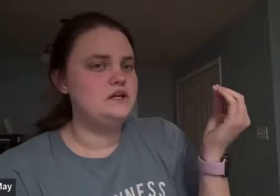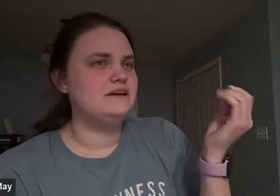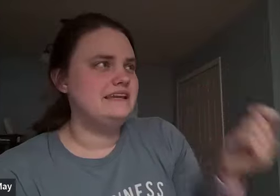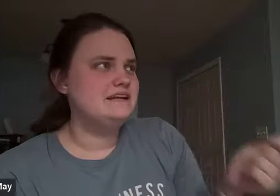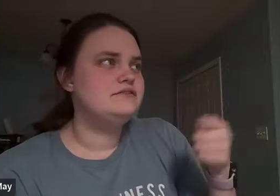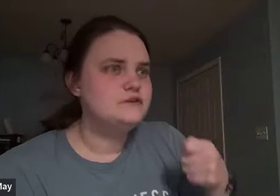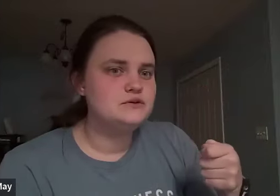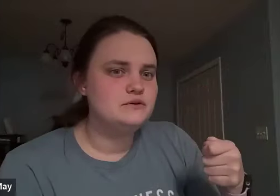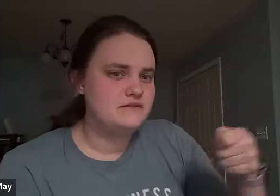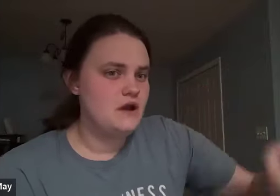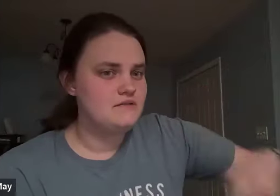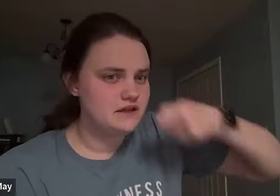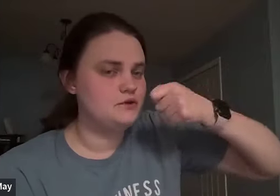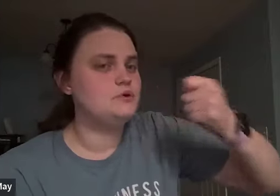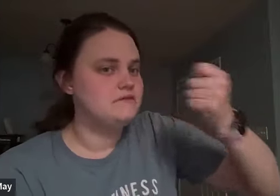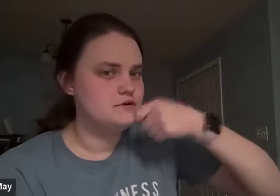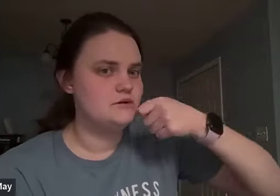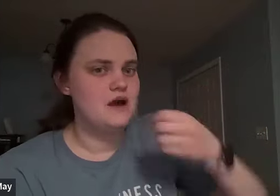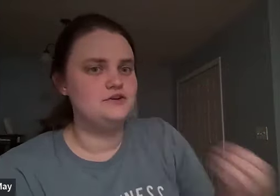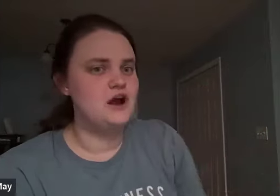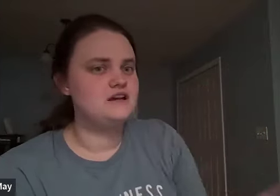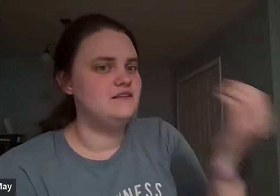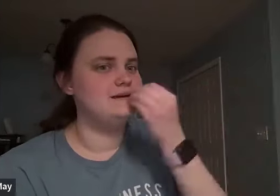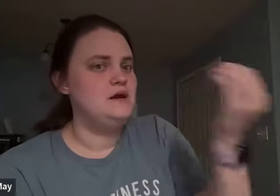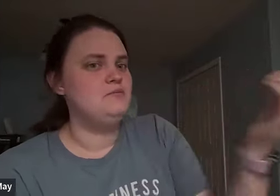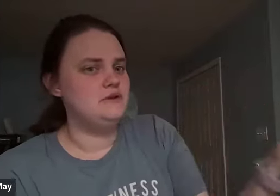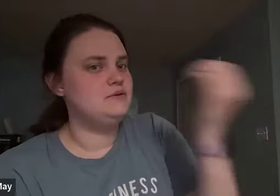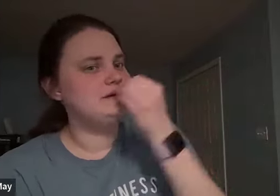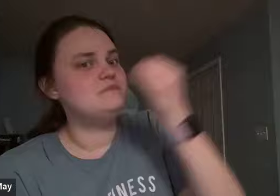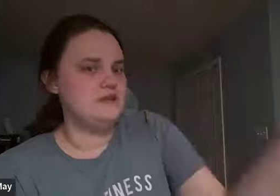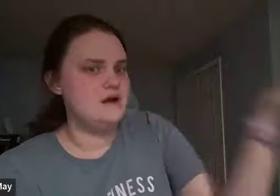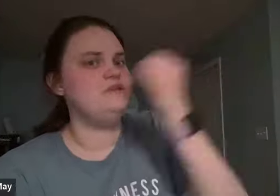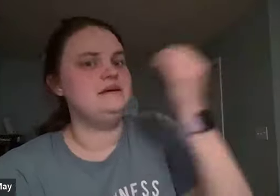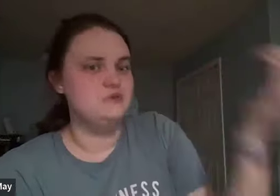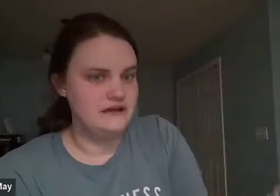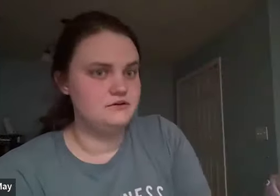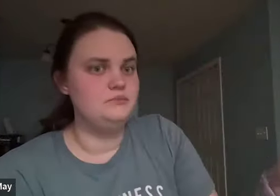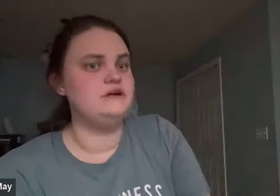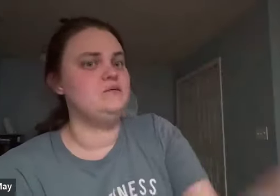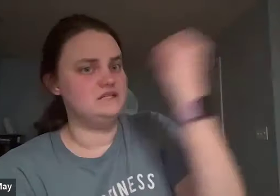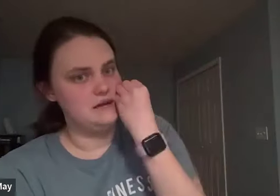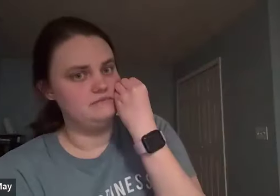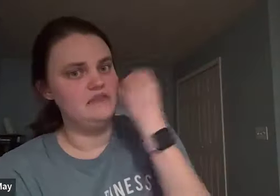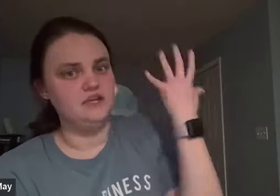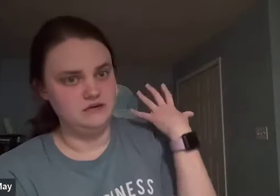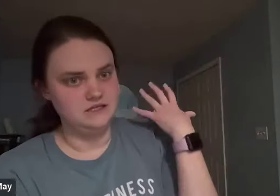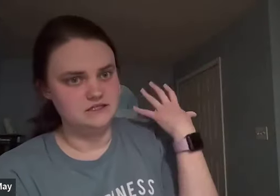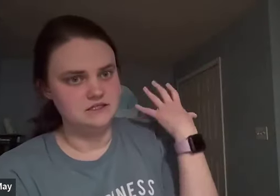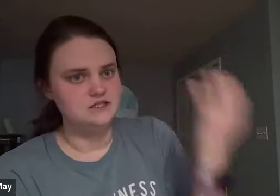you're eating food, if you're putting food in your mouth, you're not going to like put it in, pull it out, pull it in, put it out. You put it in one time and then you eat.